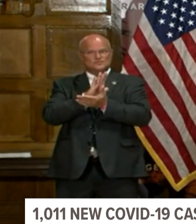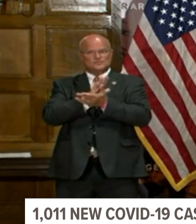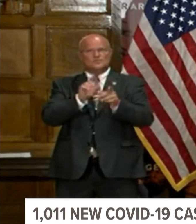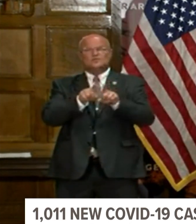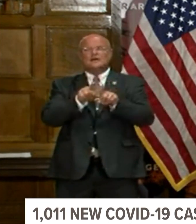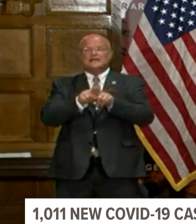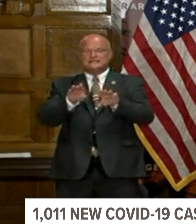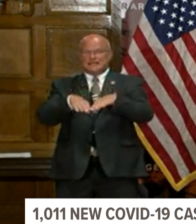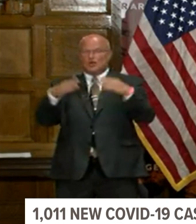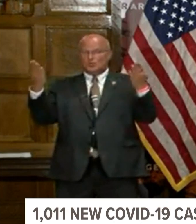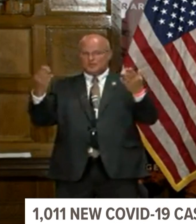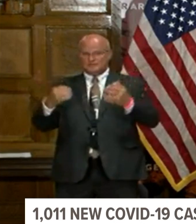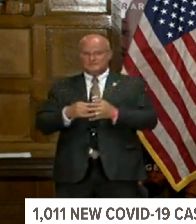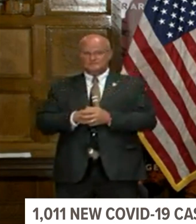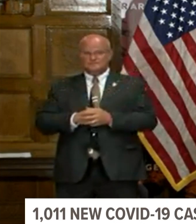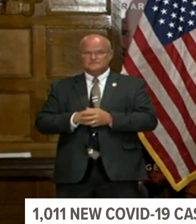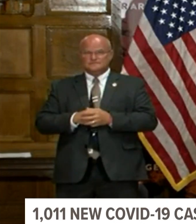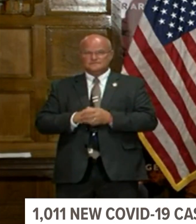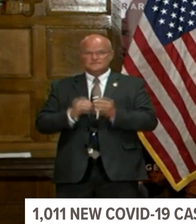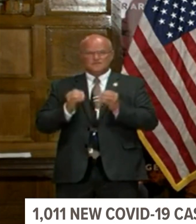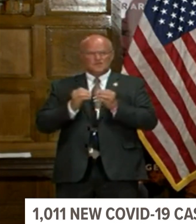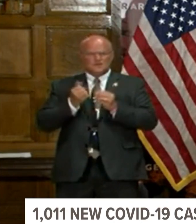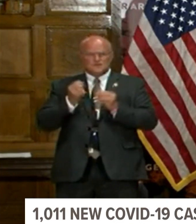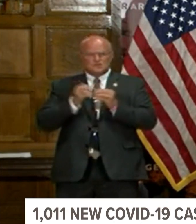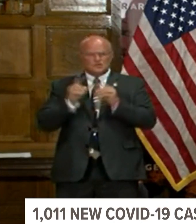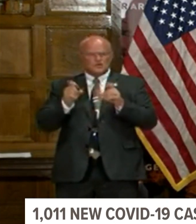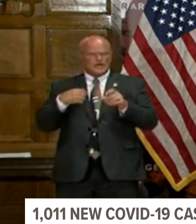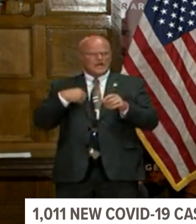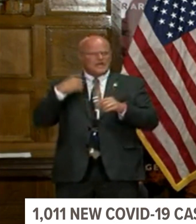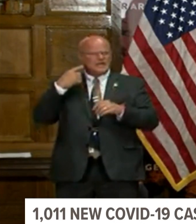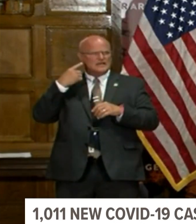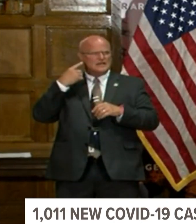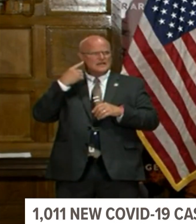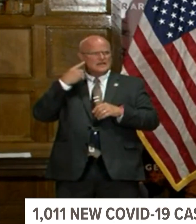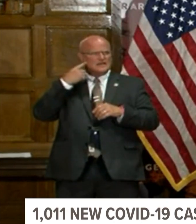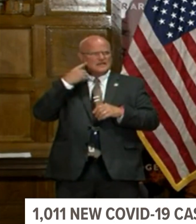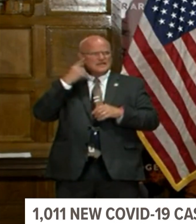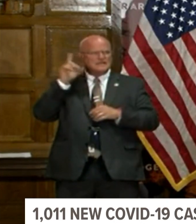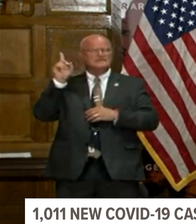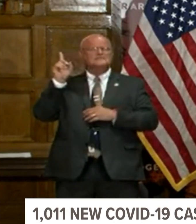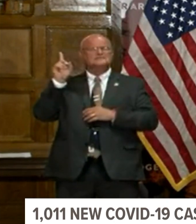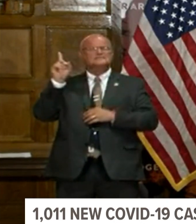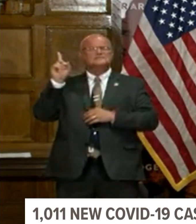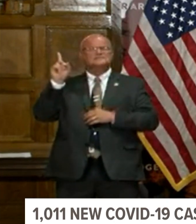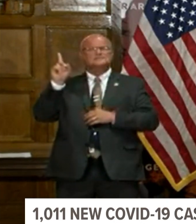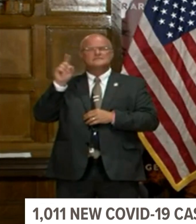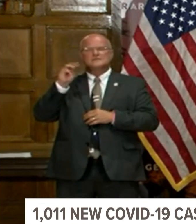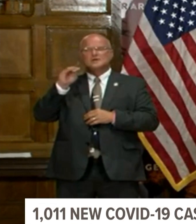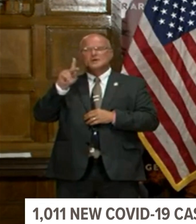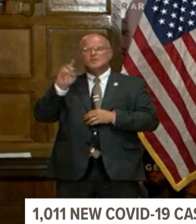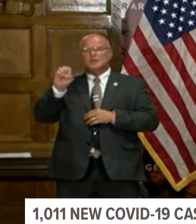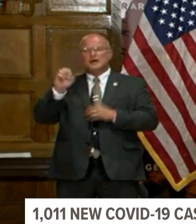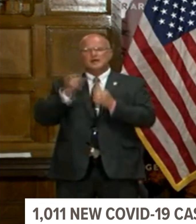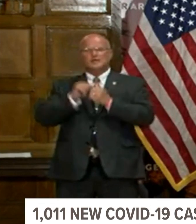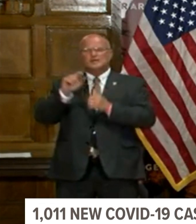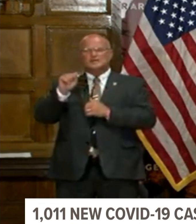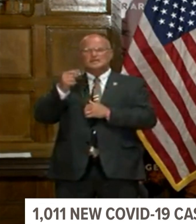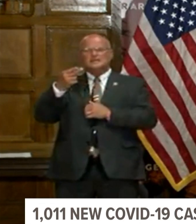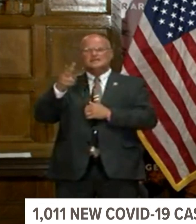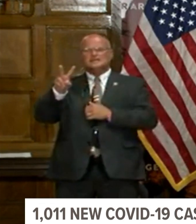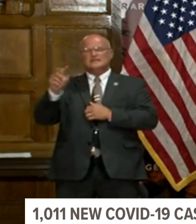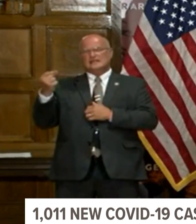as they do reopen. Just a couple more questions. I think I'm here. Governor, this is Michael Aaron with THV